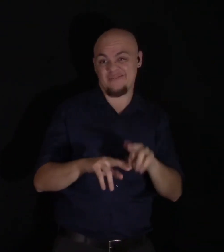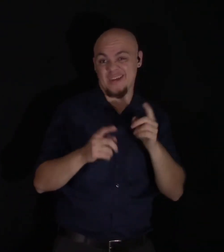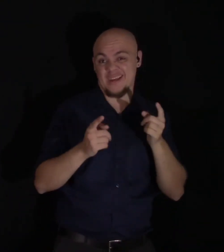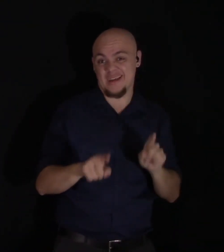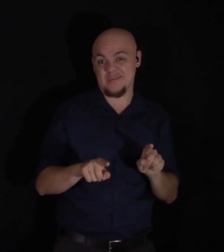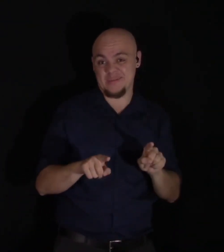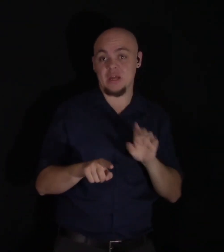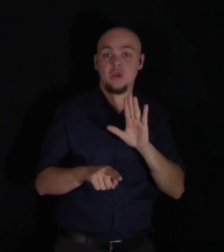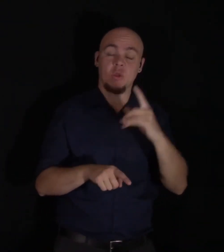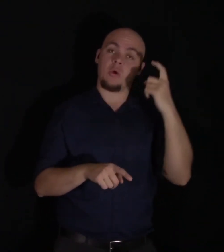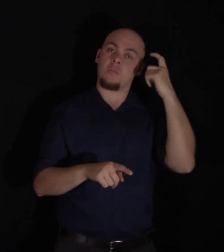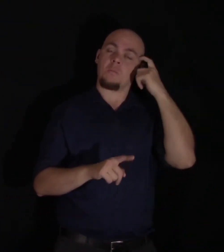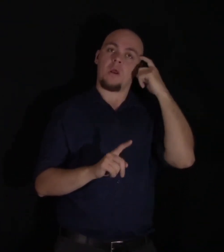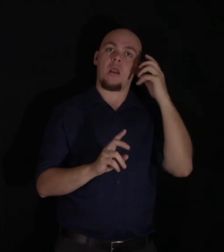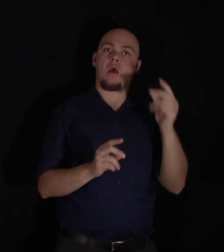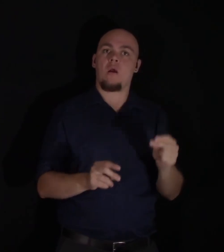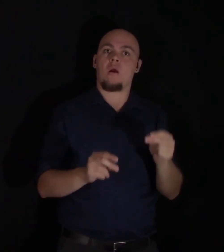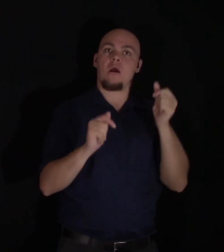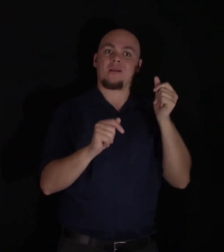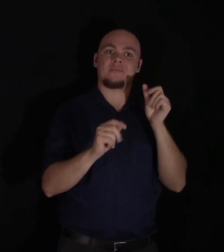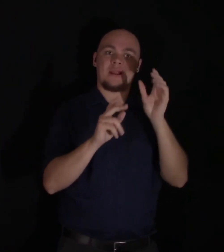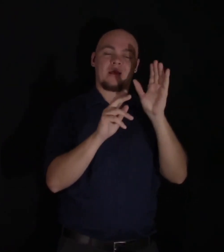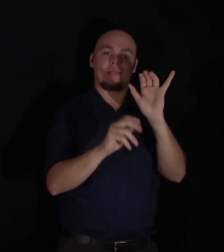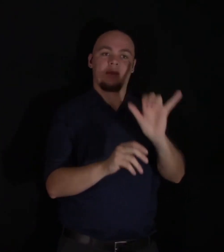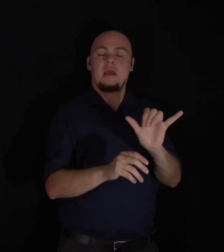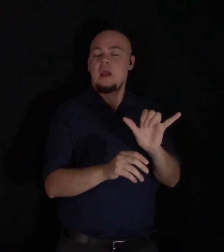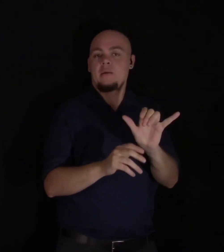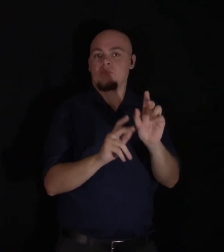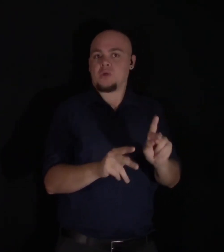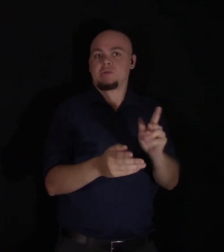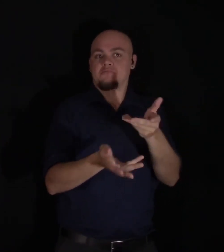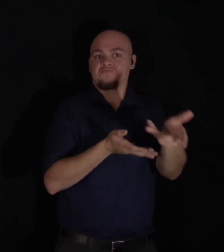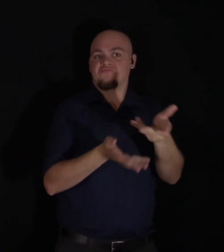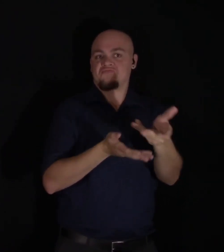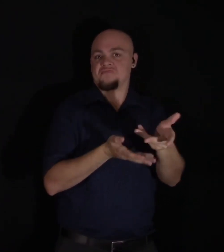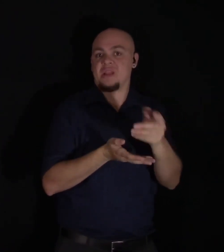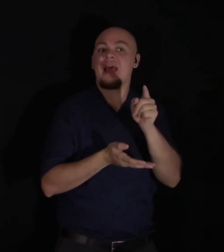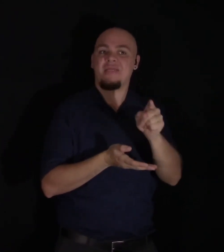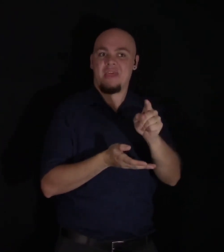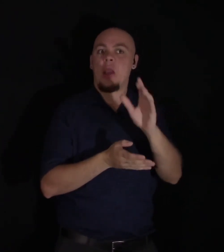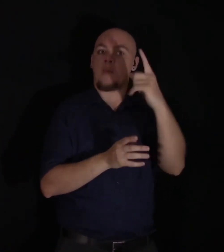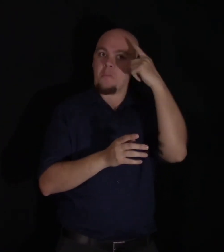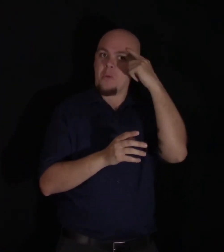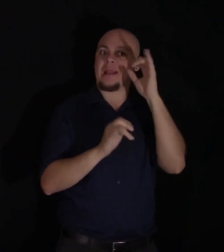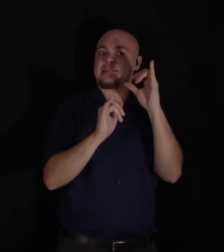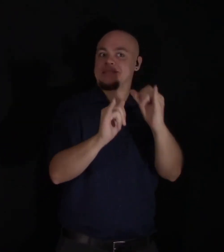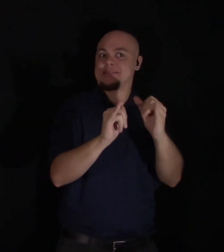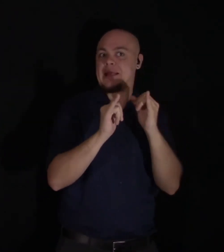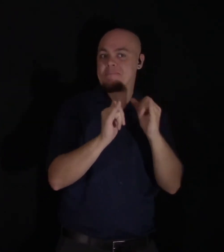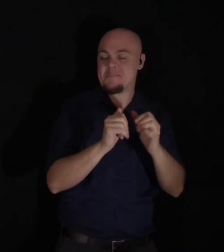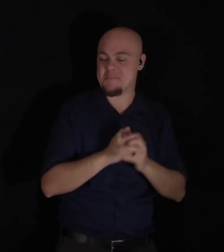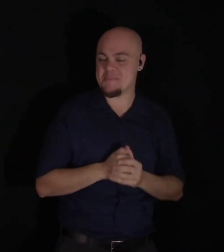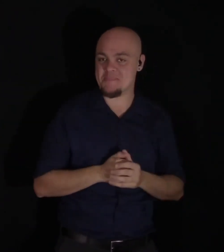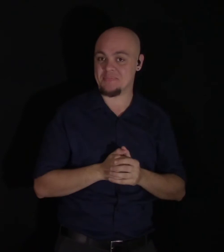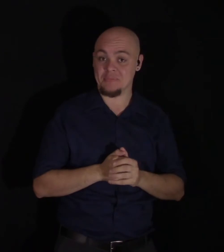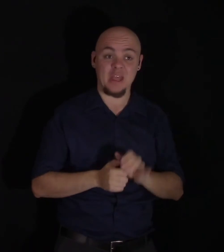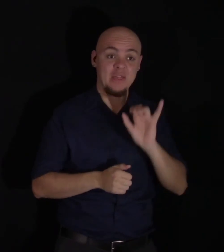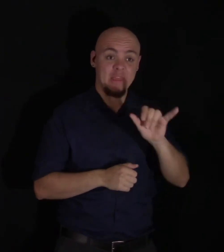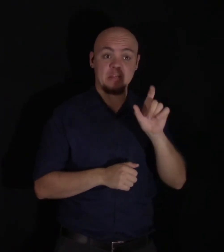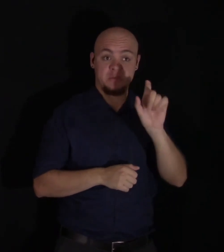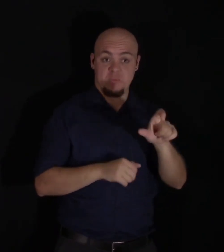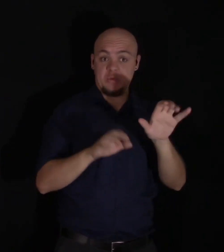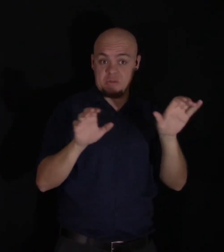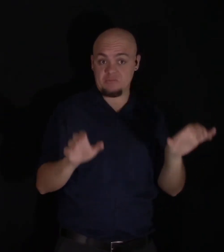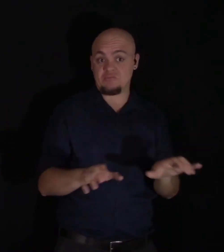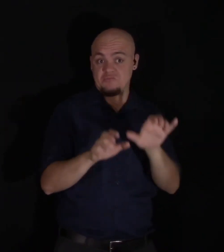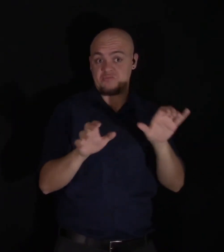very soon, your brain is going to automate this new person, and theirs is going to automate you. This is supposed to happen. It's what the